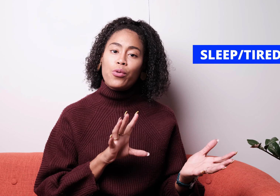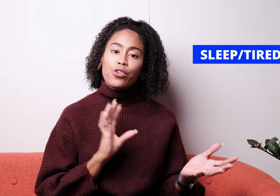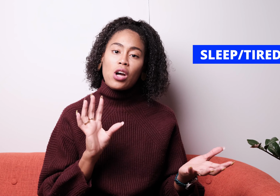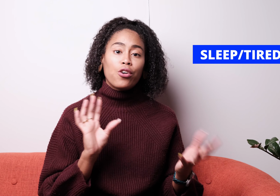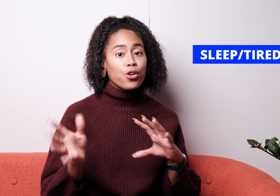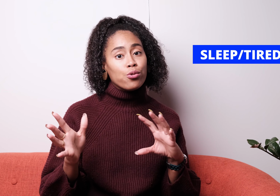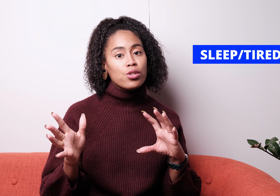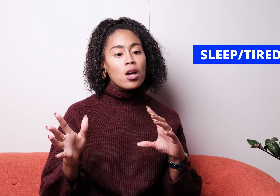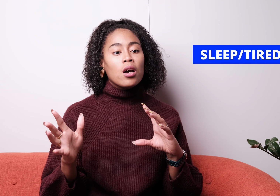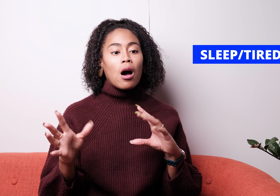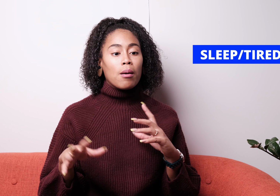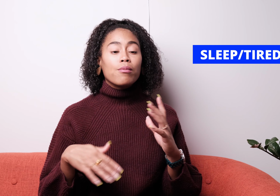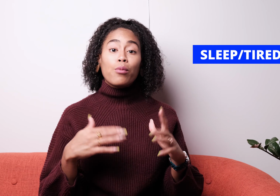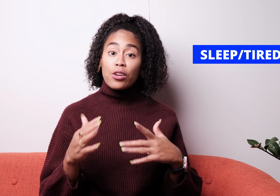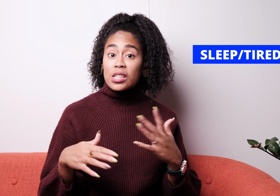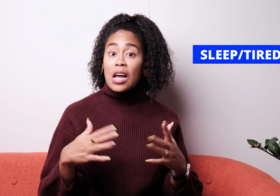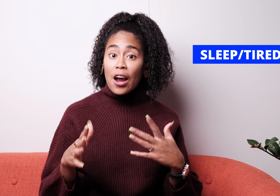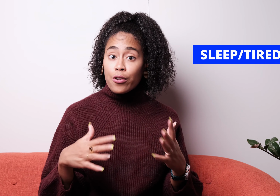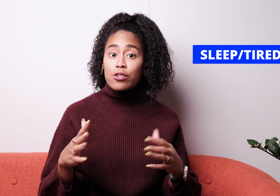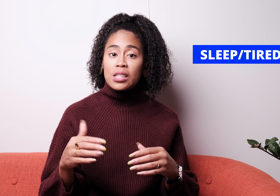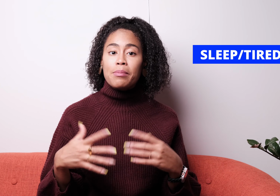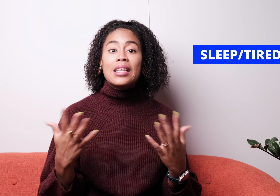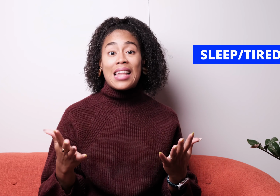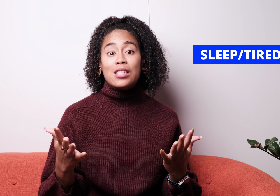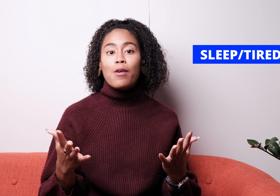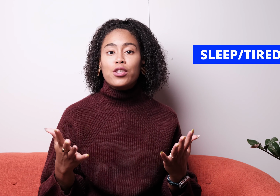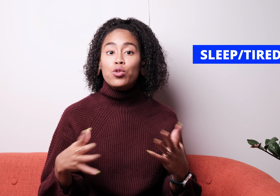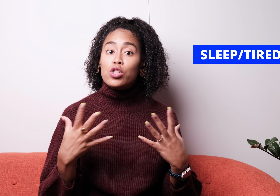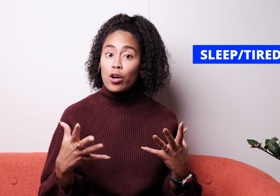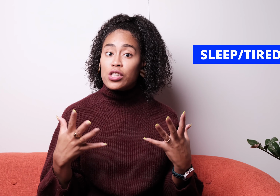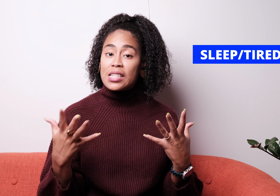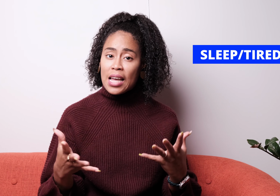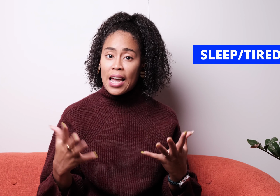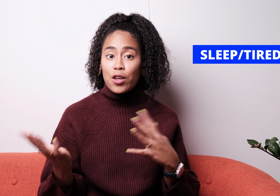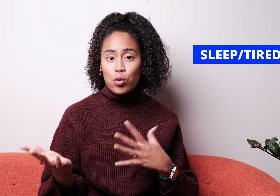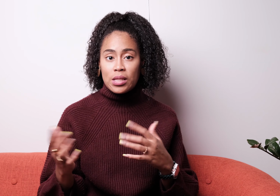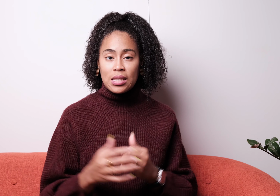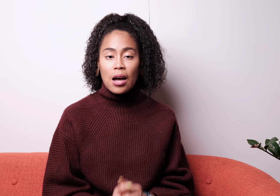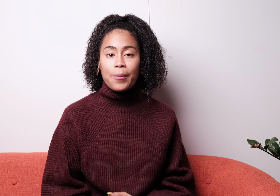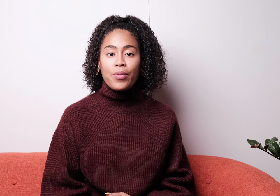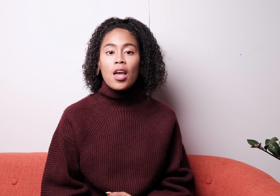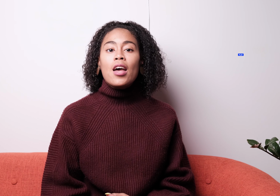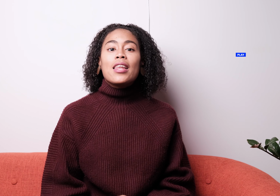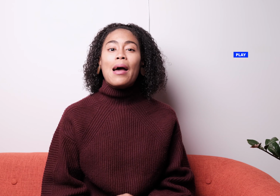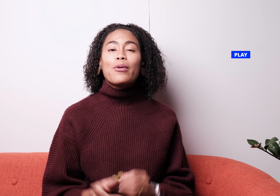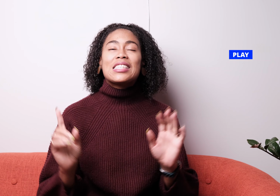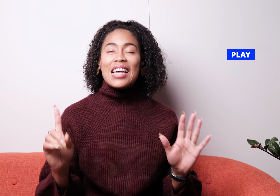your child use when they're tired or they're sleepy, that's fine too, as long as they say it and use the sign. Number